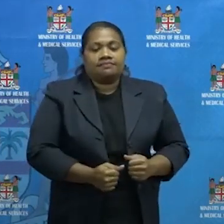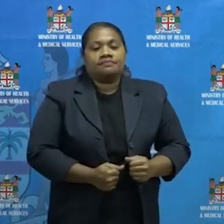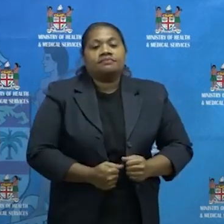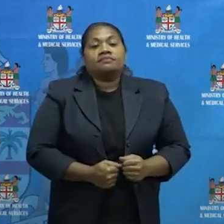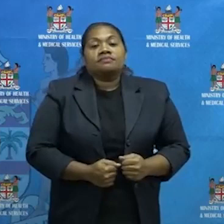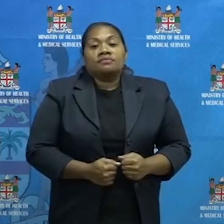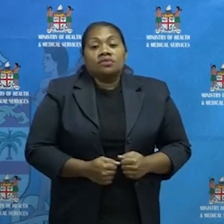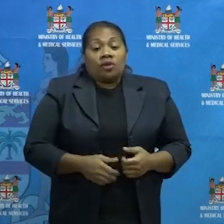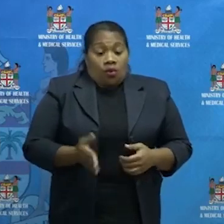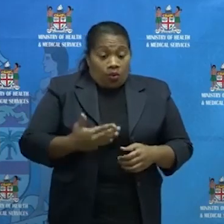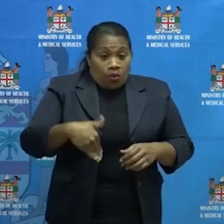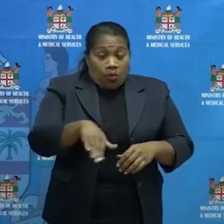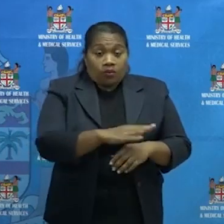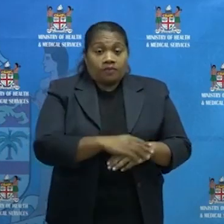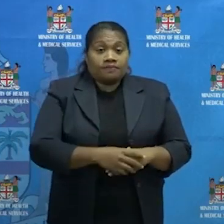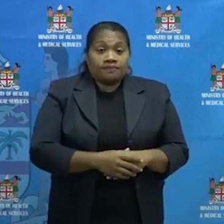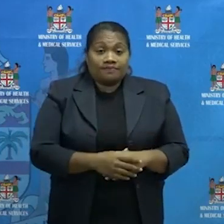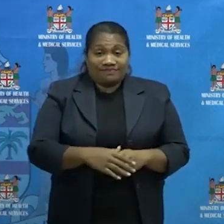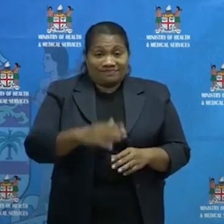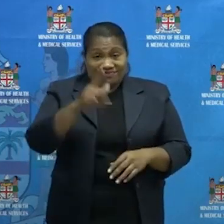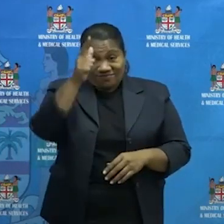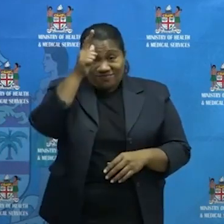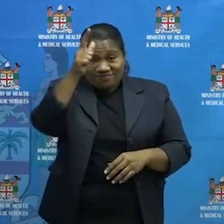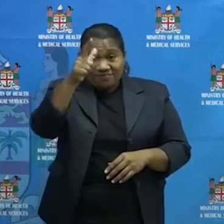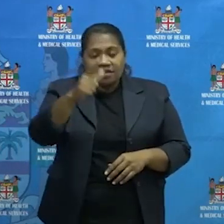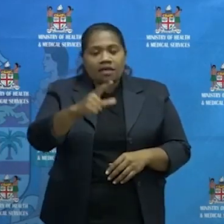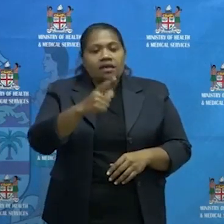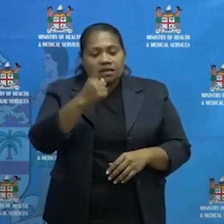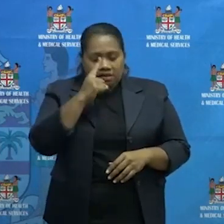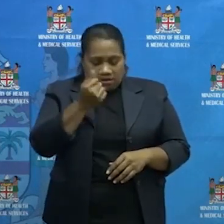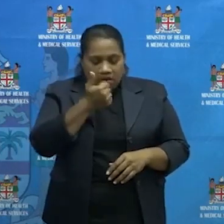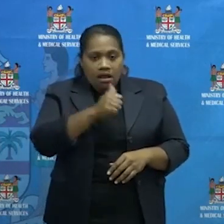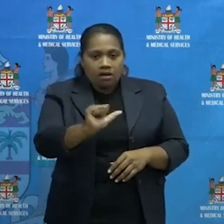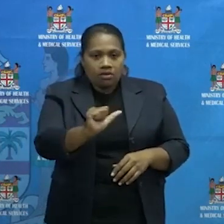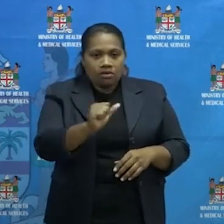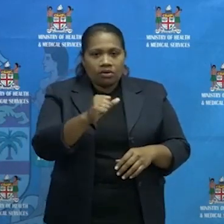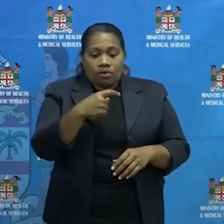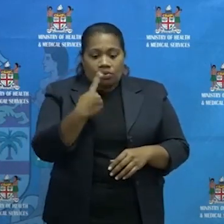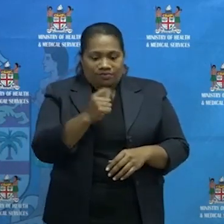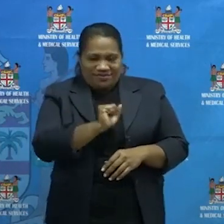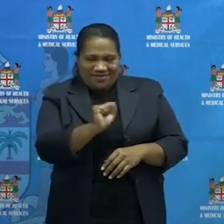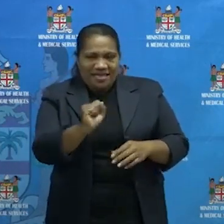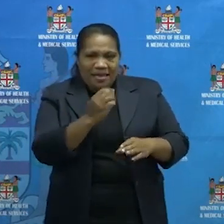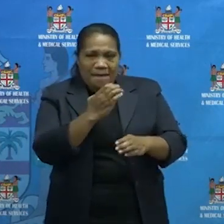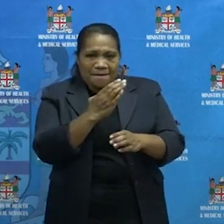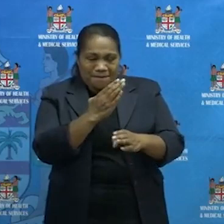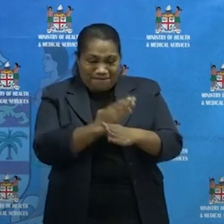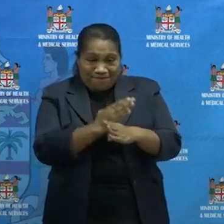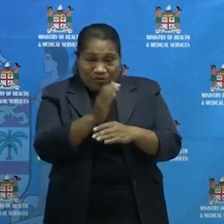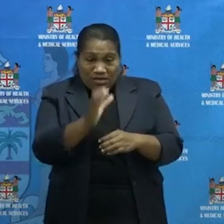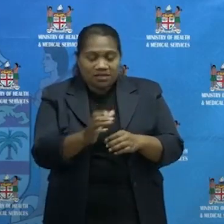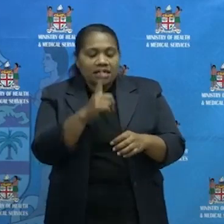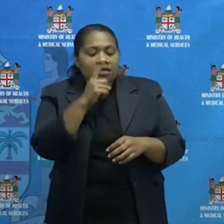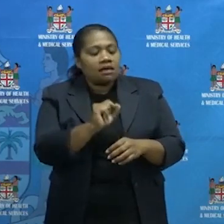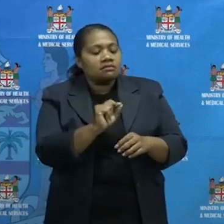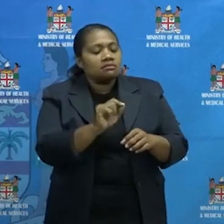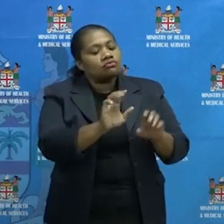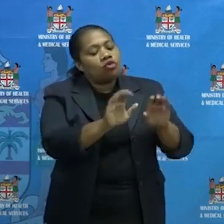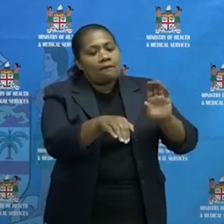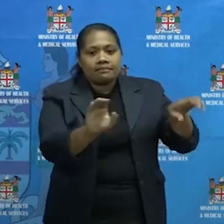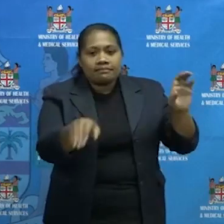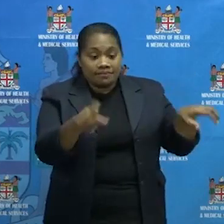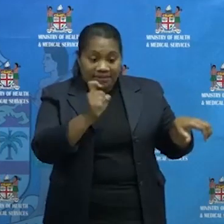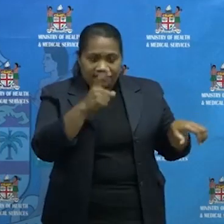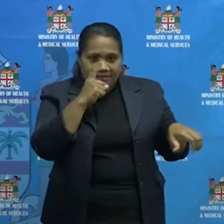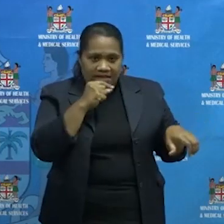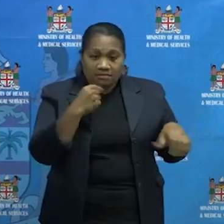All employers can allow their employees to work from home if they can. Other businesses and places